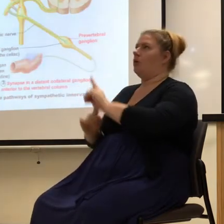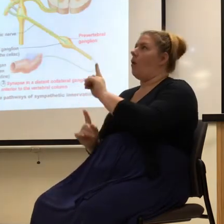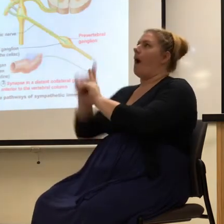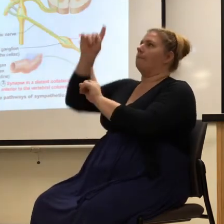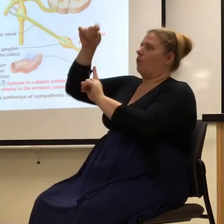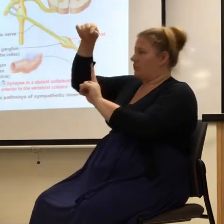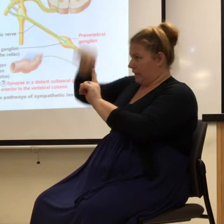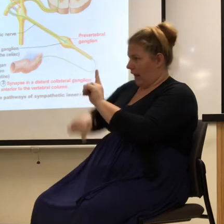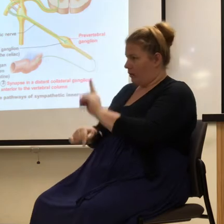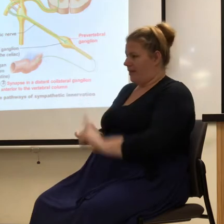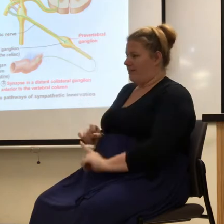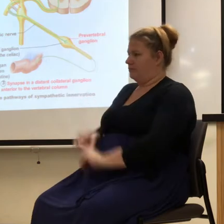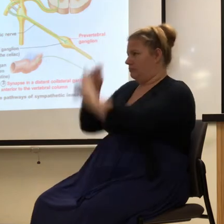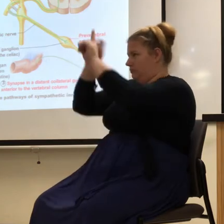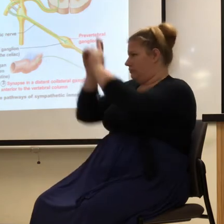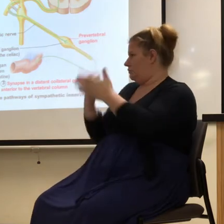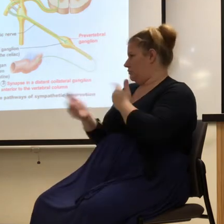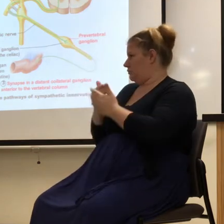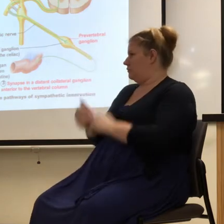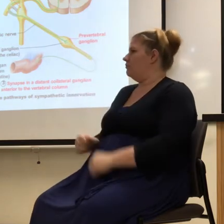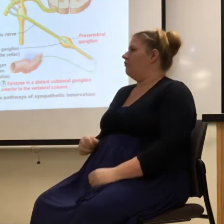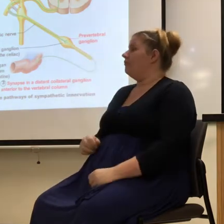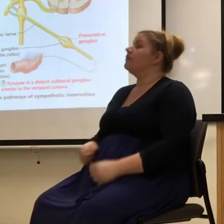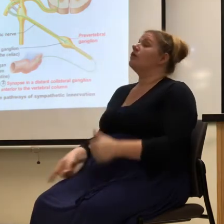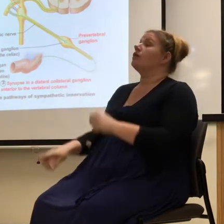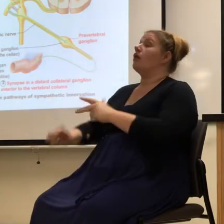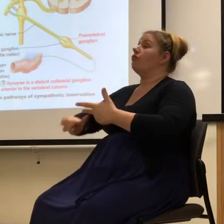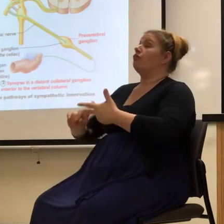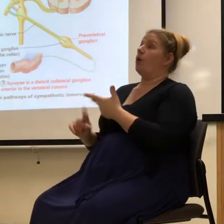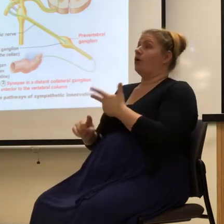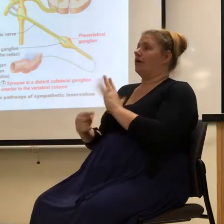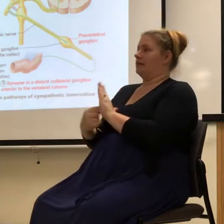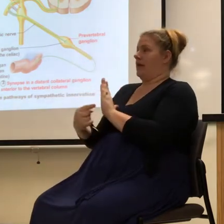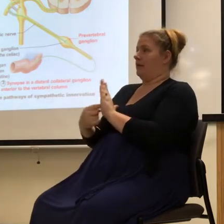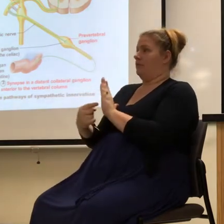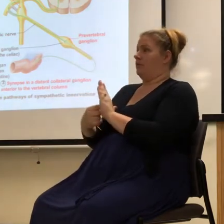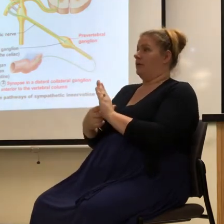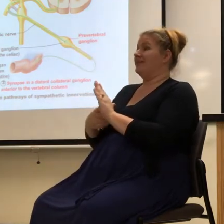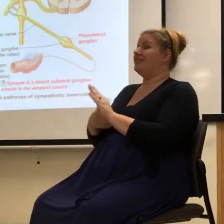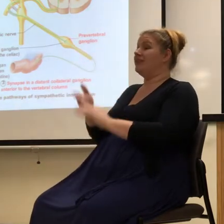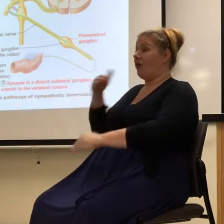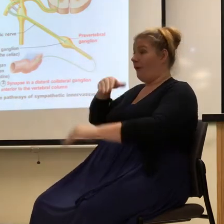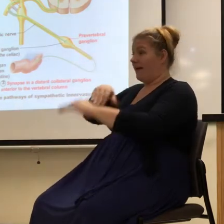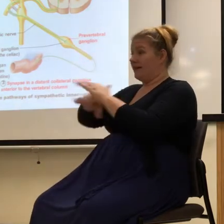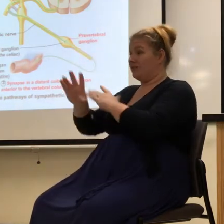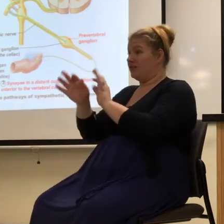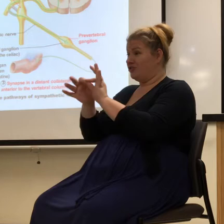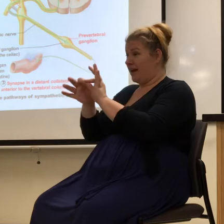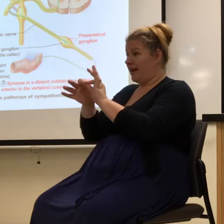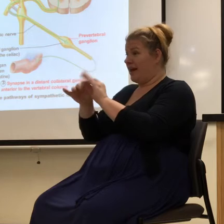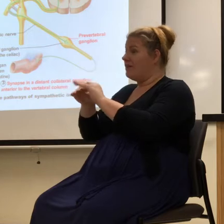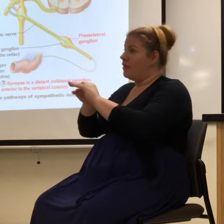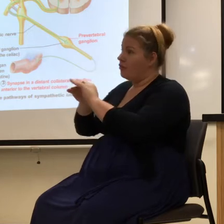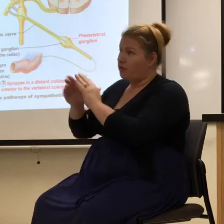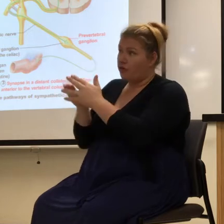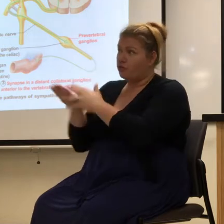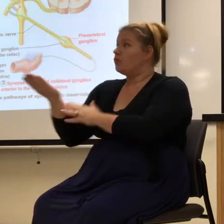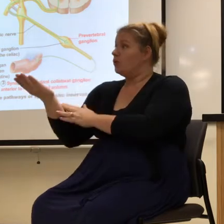example I presented before the break was to go through the chain and then synapse at a prevertebral